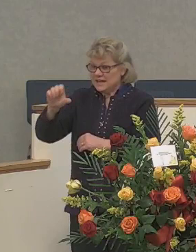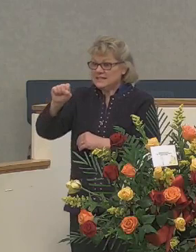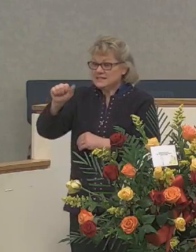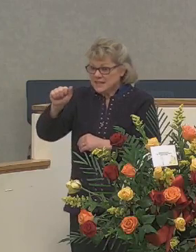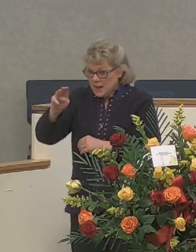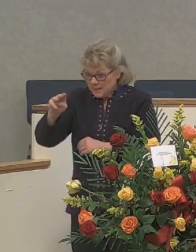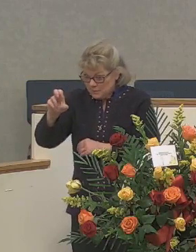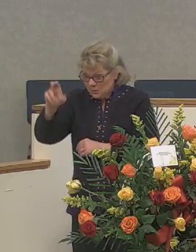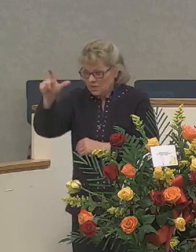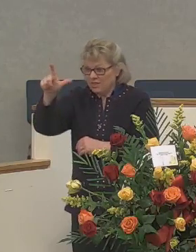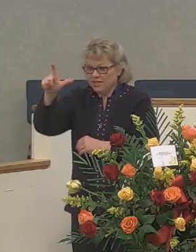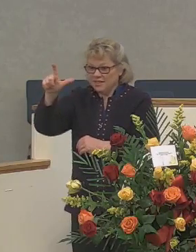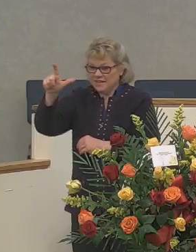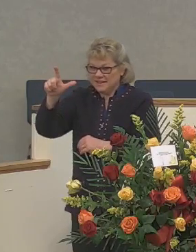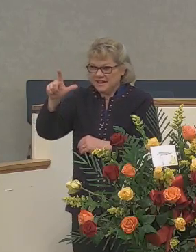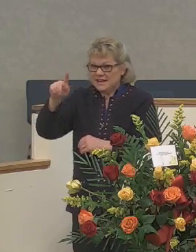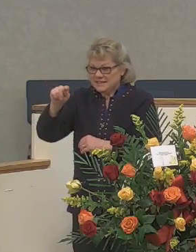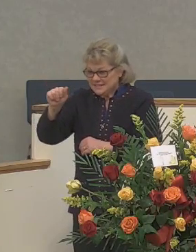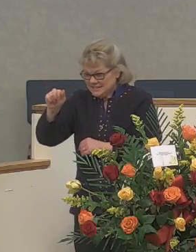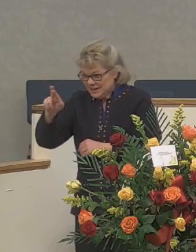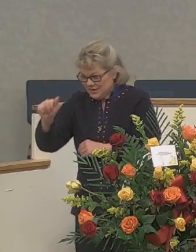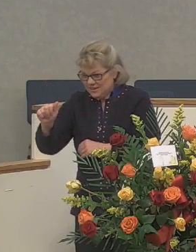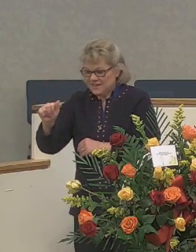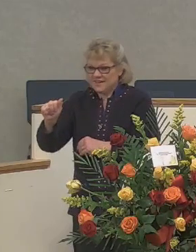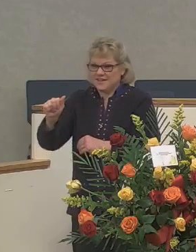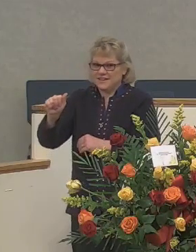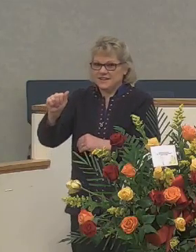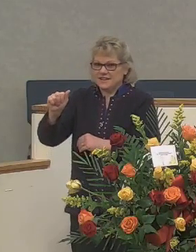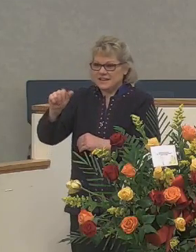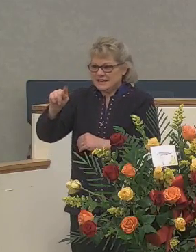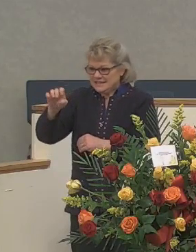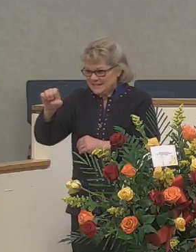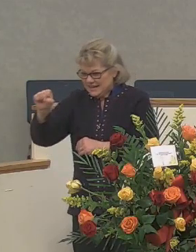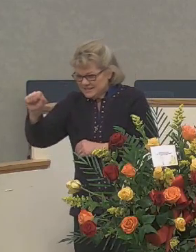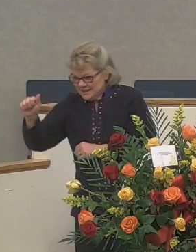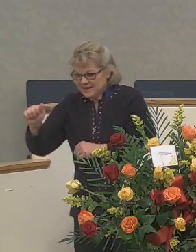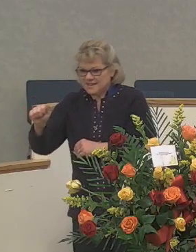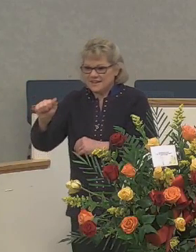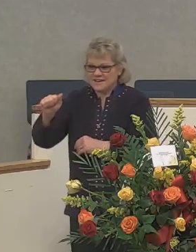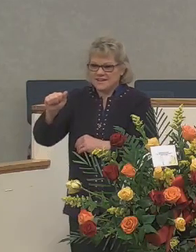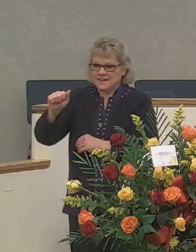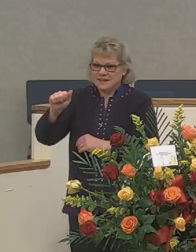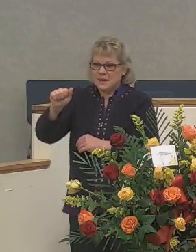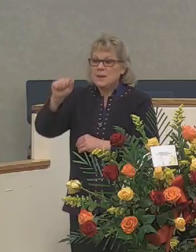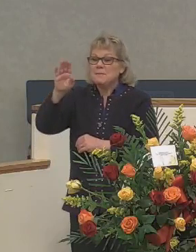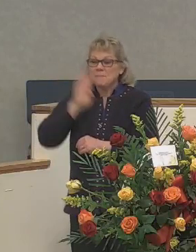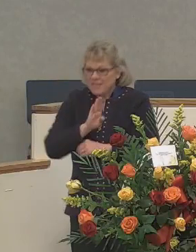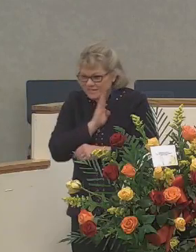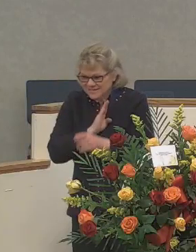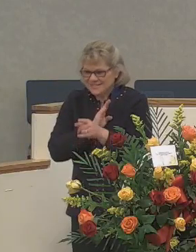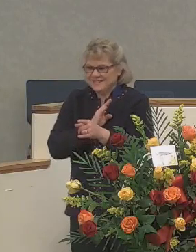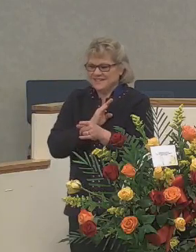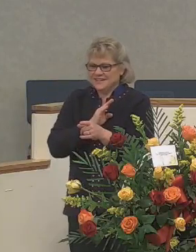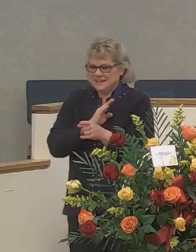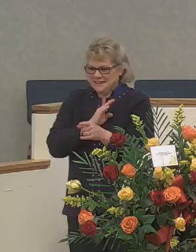Samuel, Tara, Tessa, Bethany,